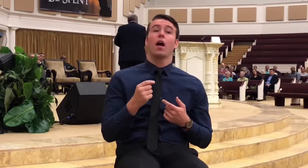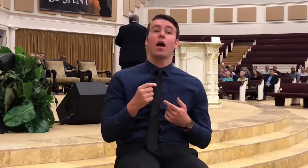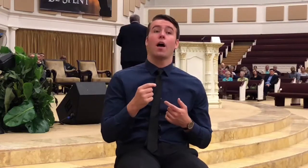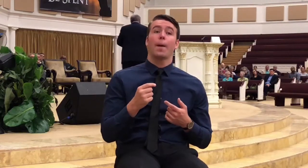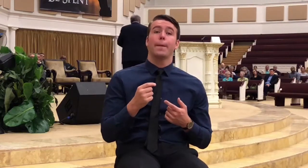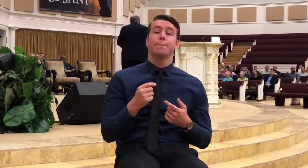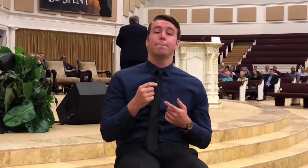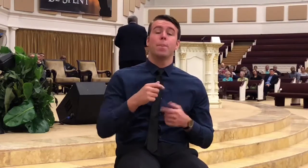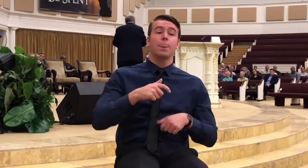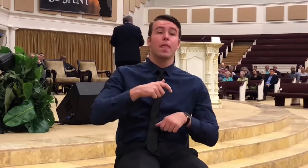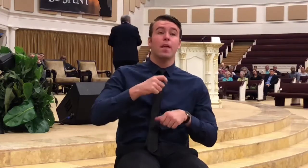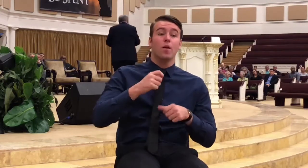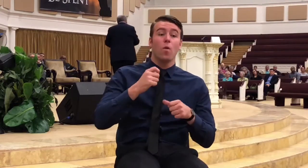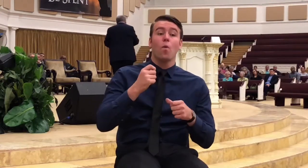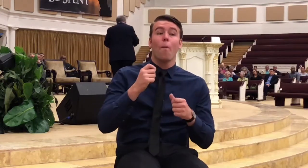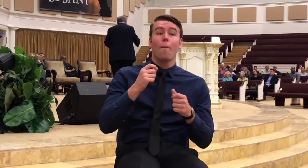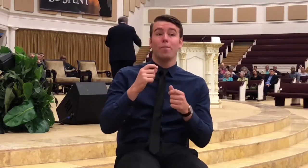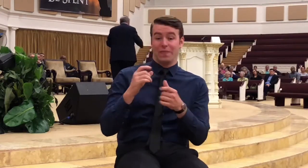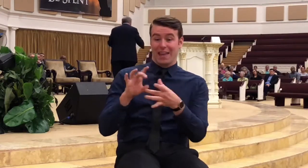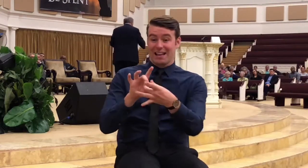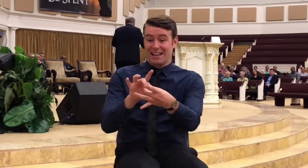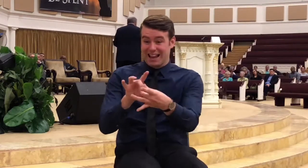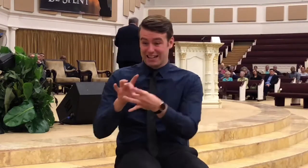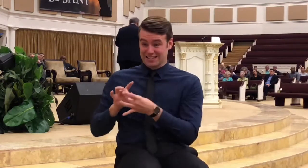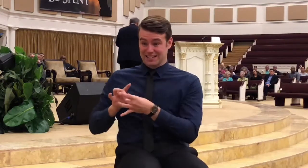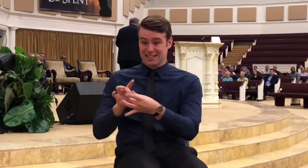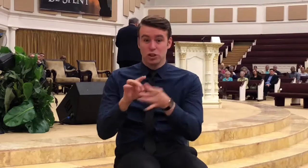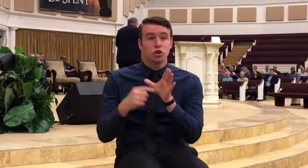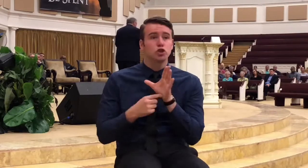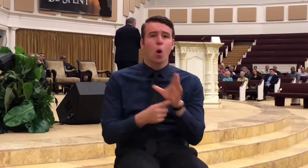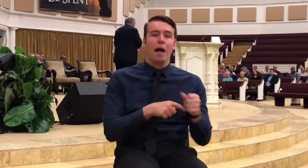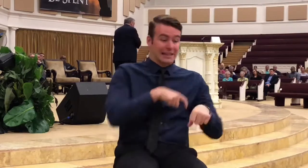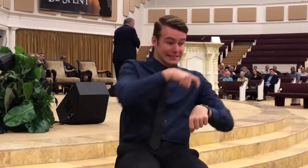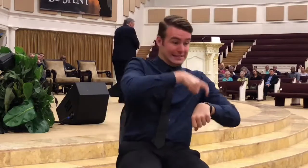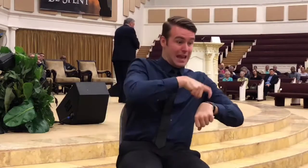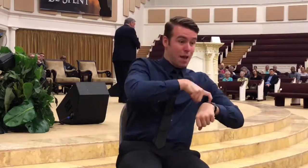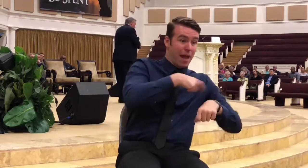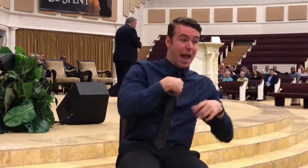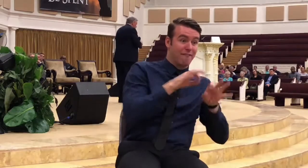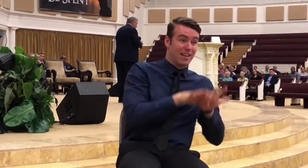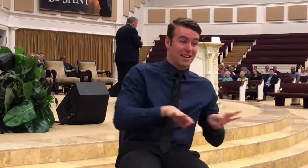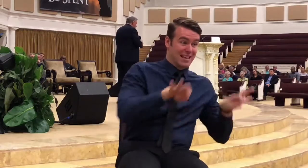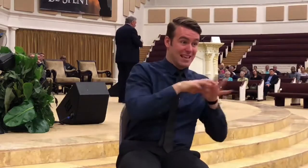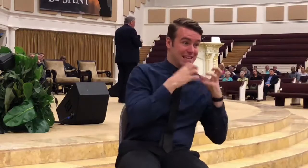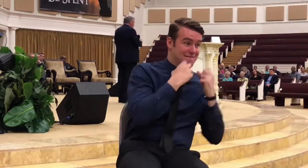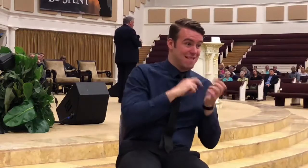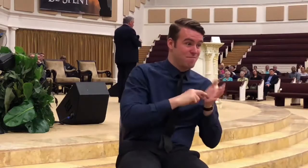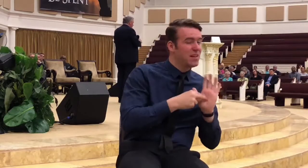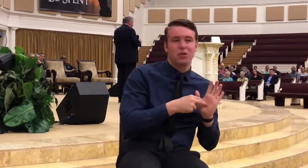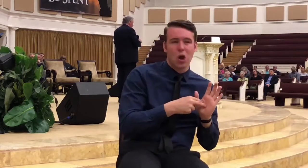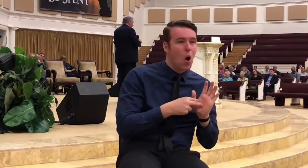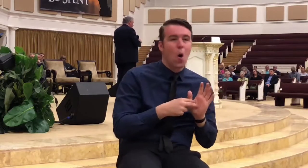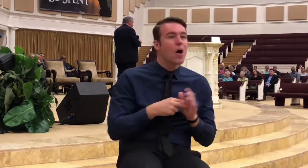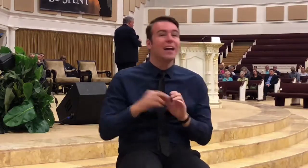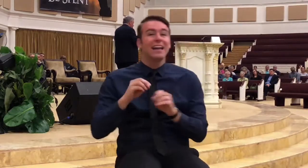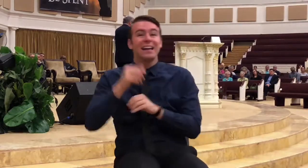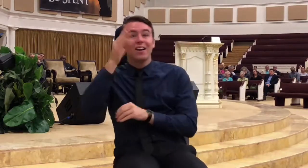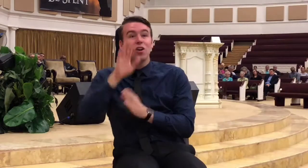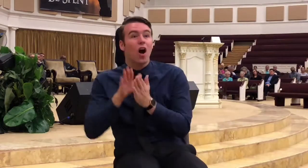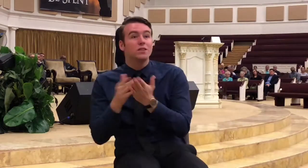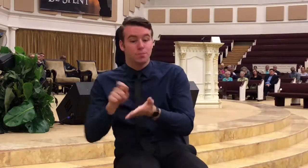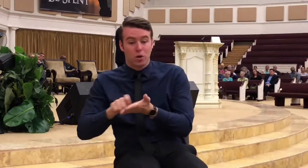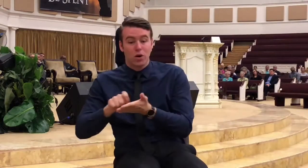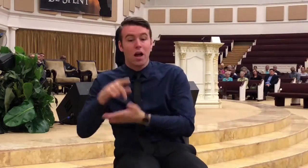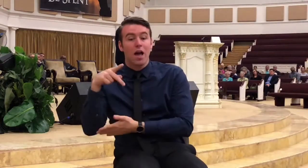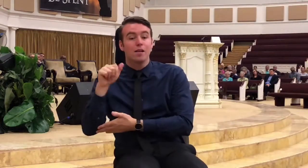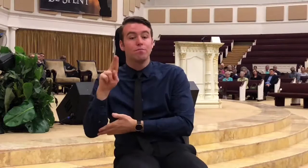any meaning, or doesn't have much meaning, because in God's book, the Apostle Peter just